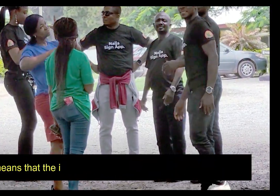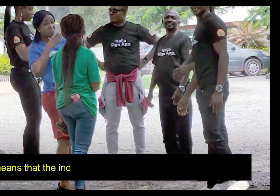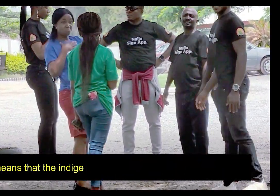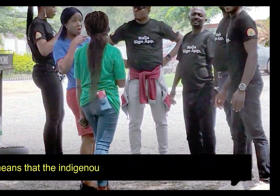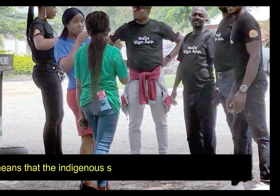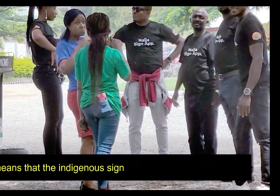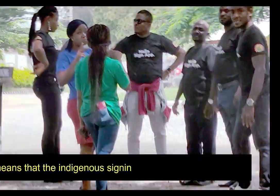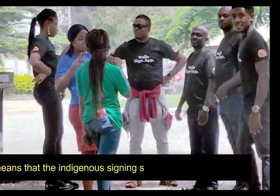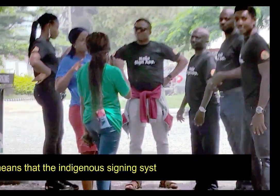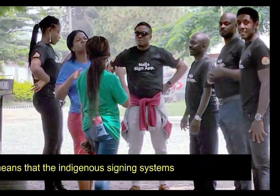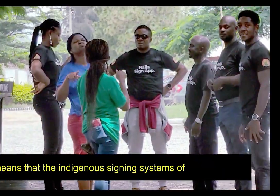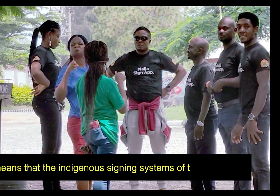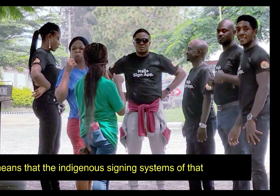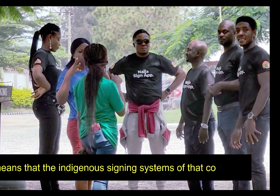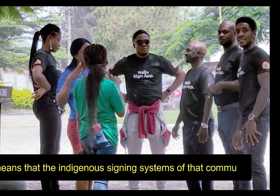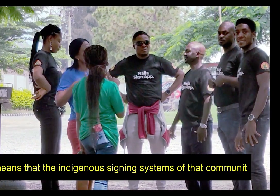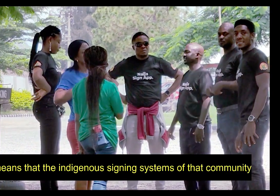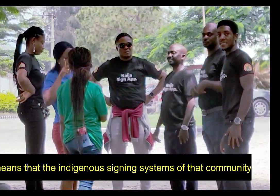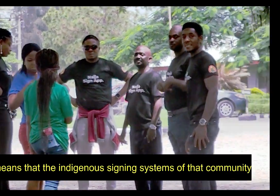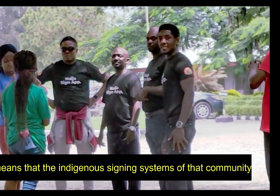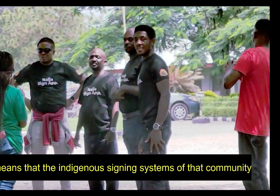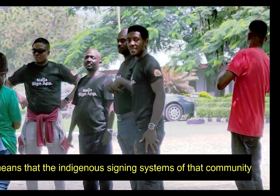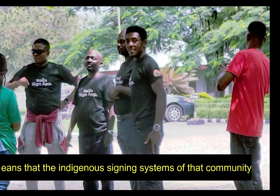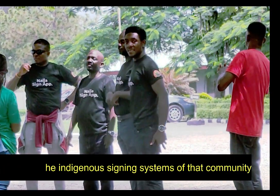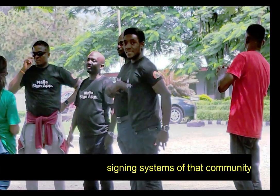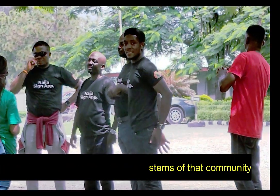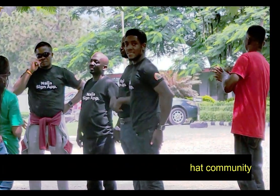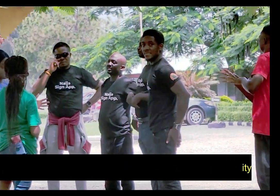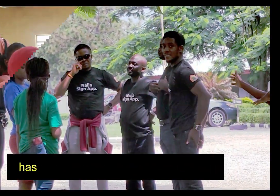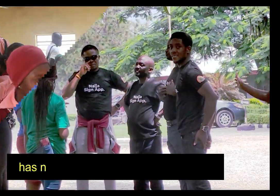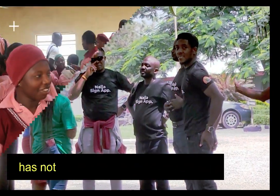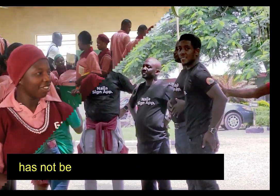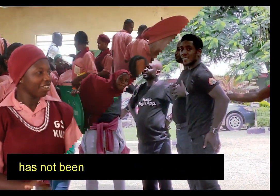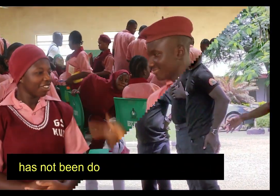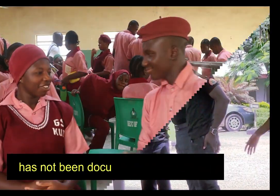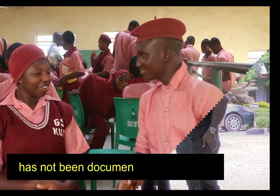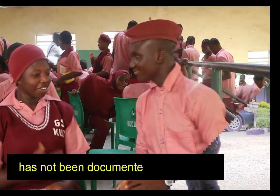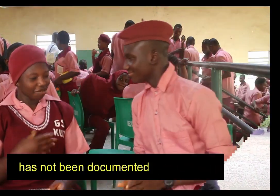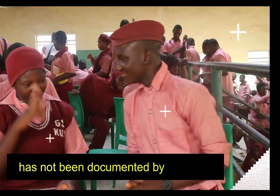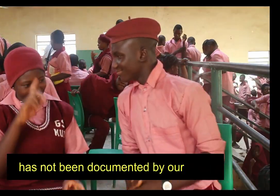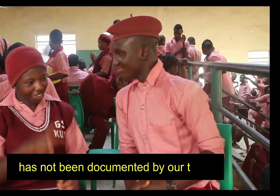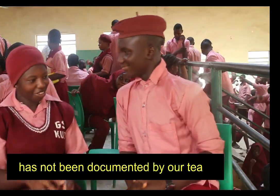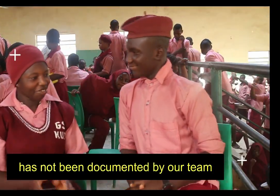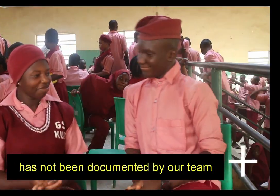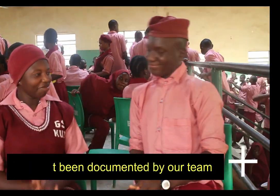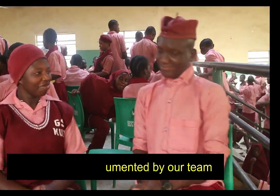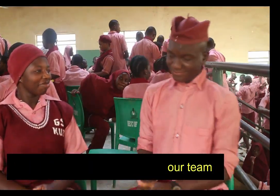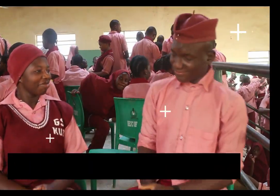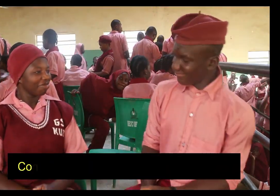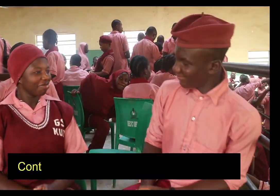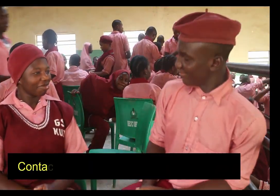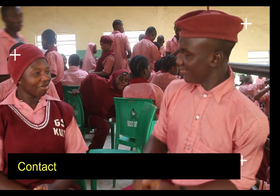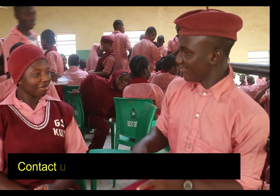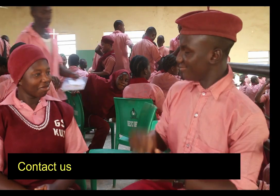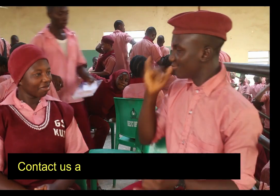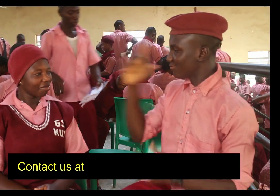the indigenous signing systems of that community has not been documented by our team. Contact us